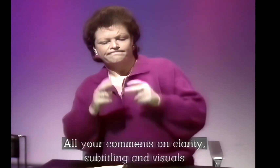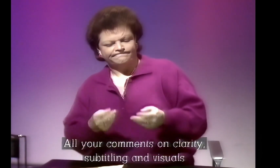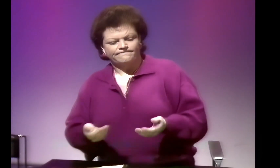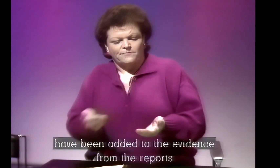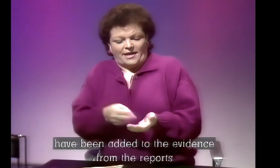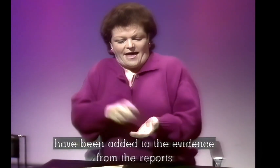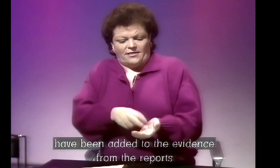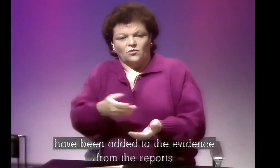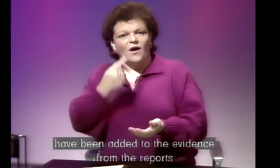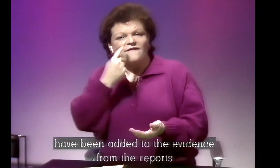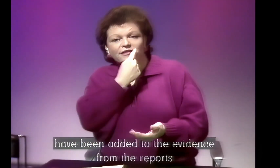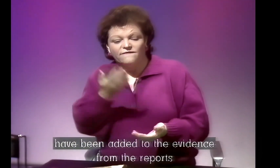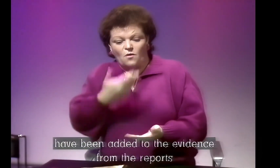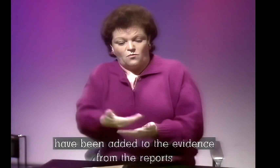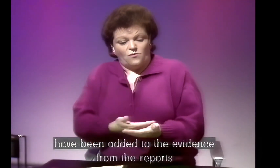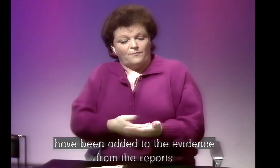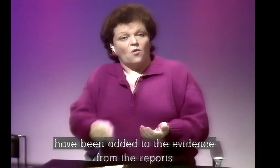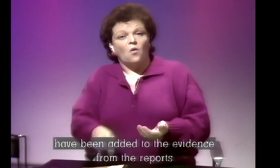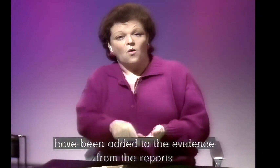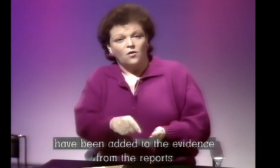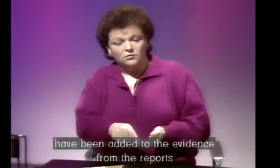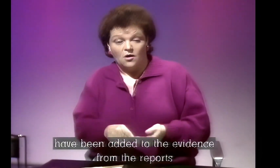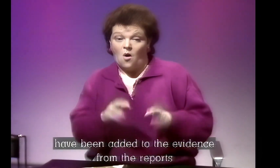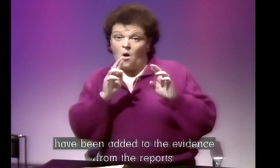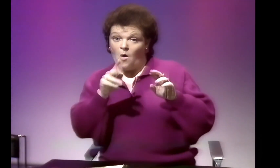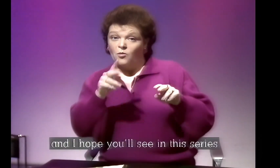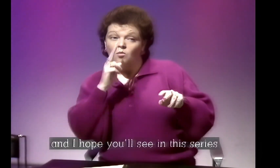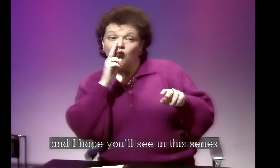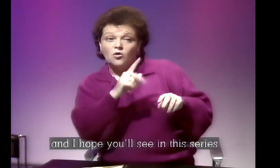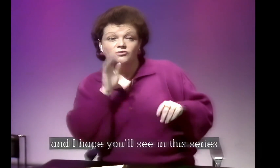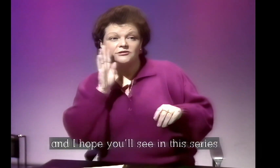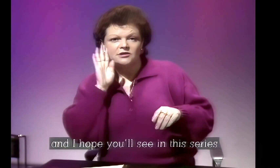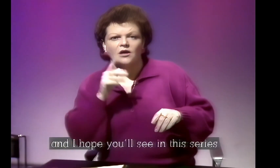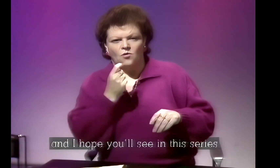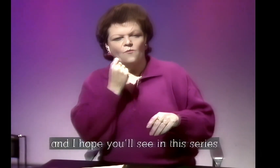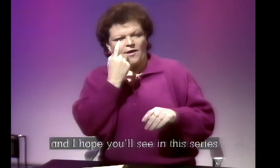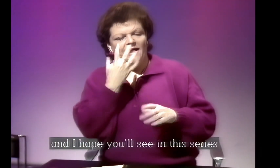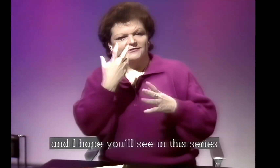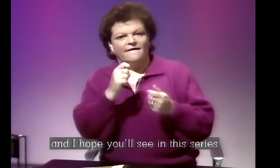from the reports, and I hope you'll see in this series that we are trying to respond to some of these points.